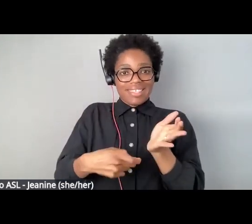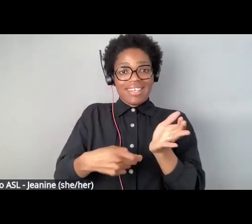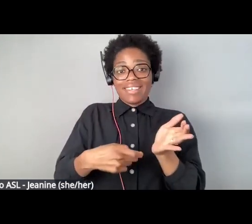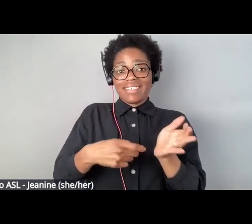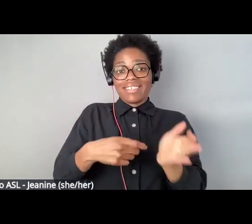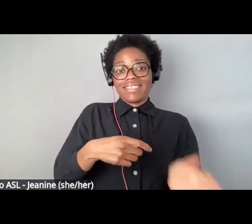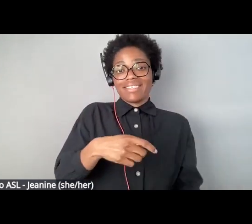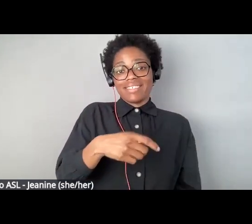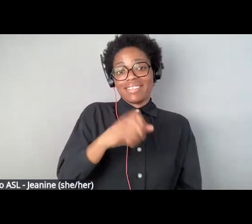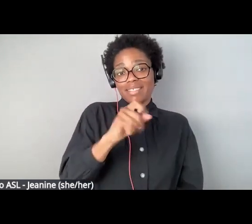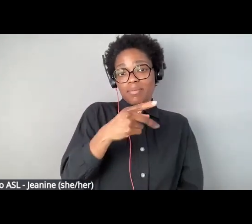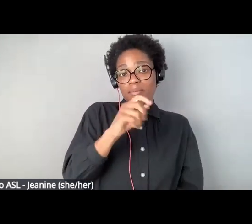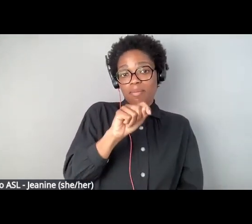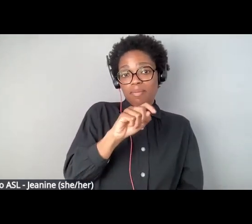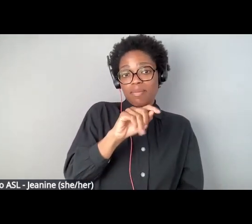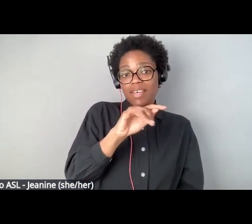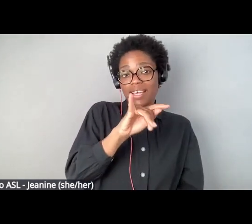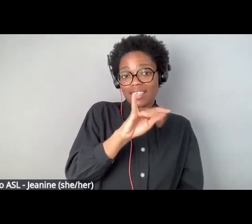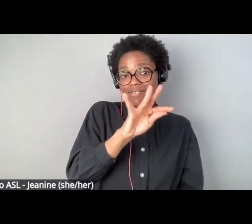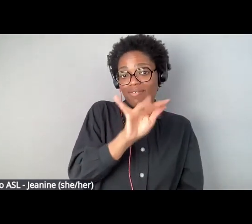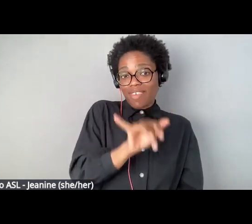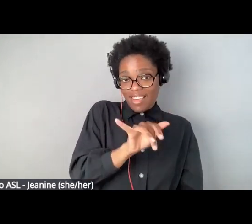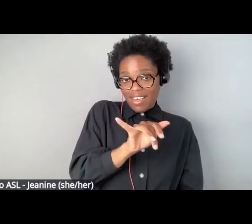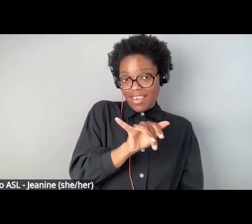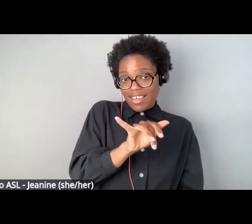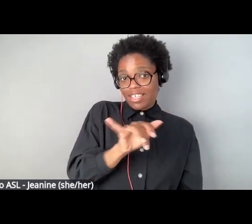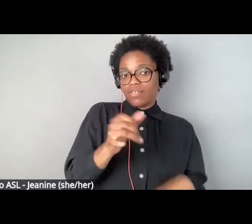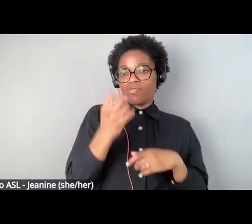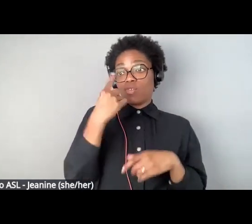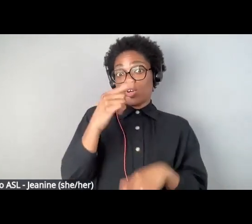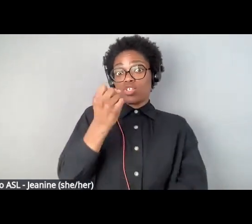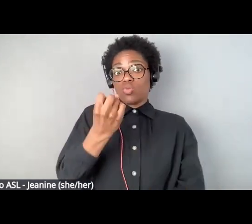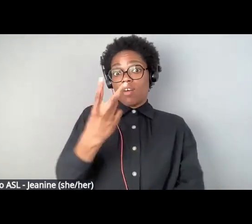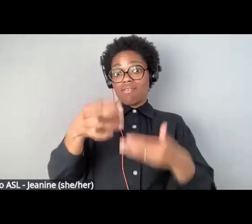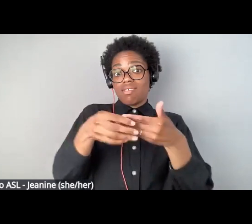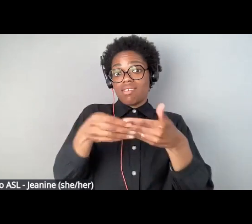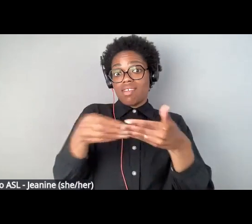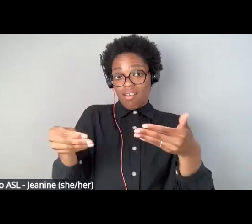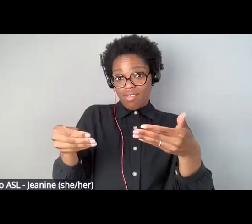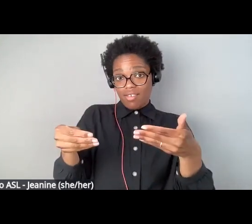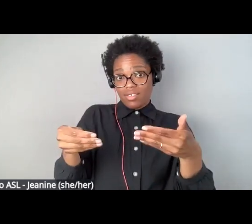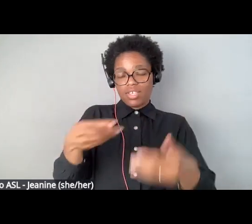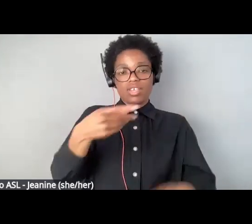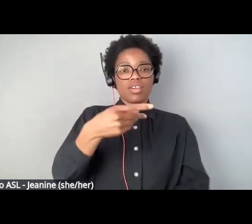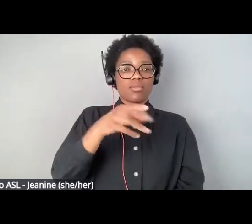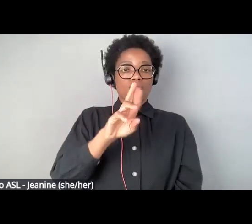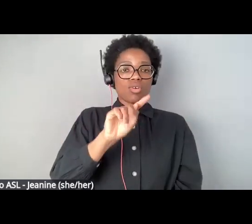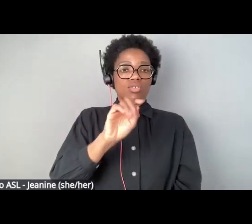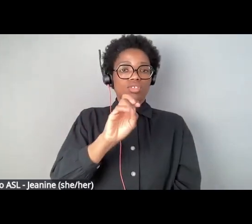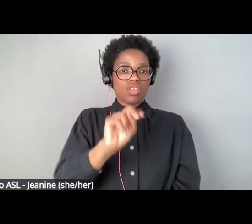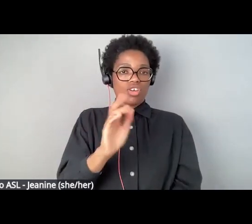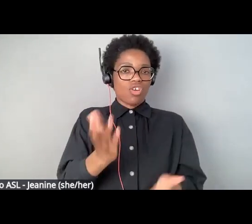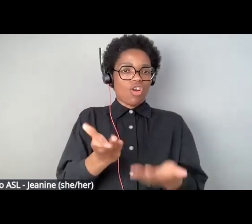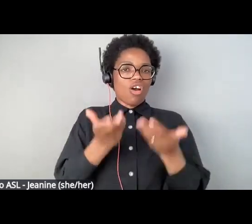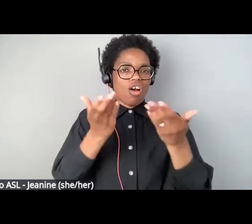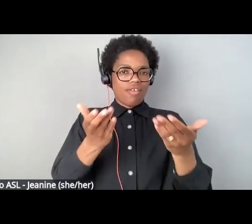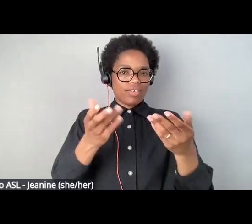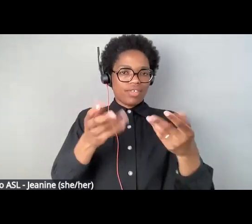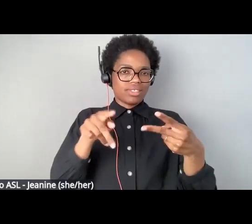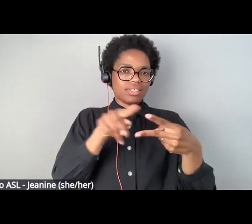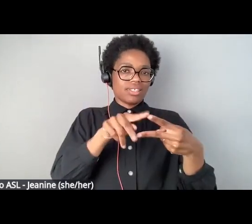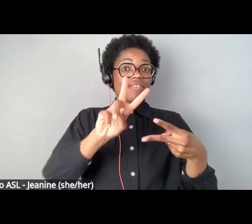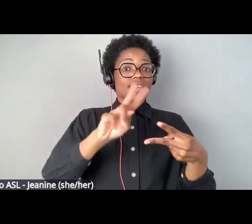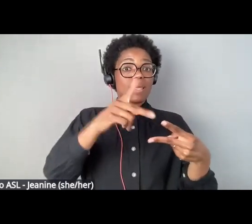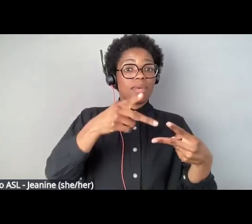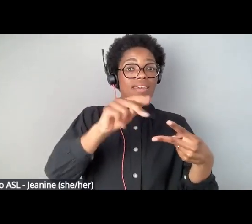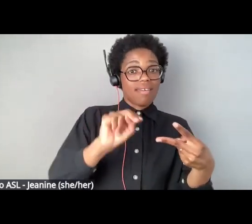month for their whole suite of products. So they have a password manager and a VPN, and I think the full range of features and bonuses